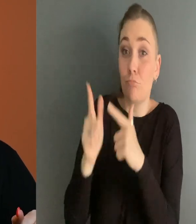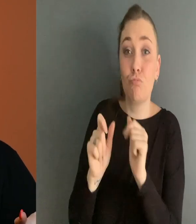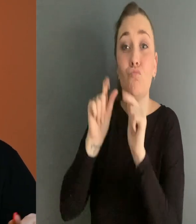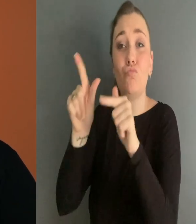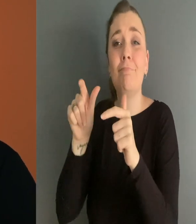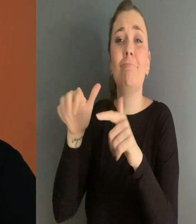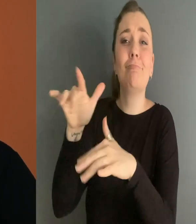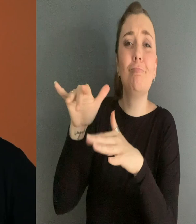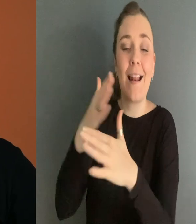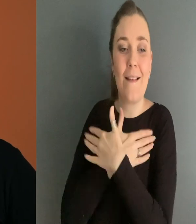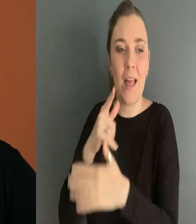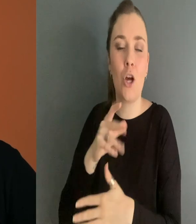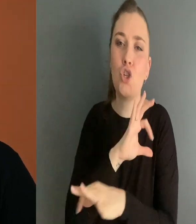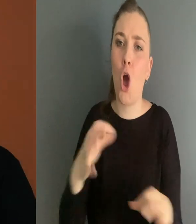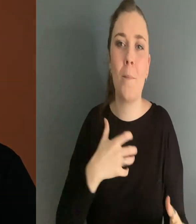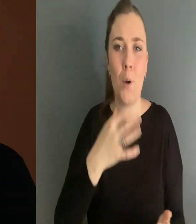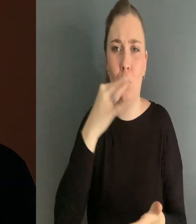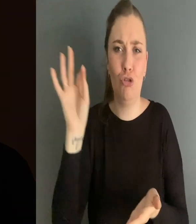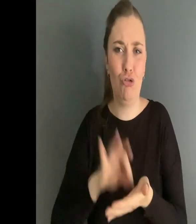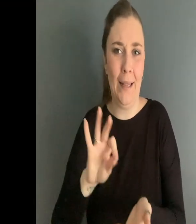no more chicken.